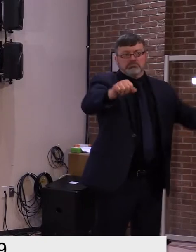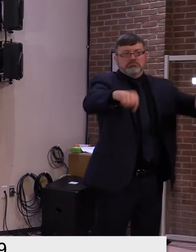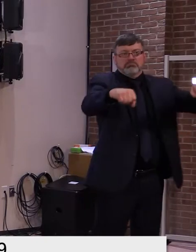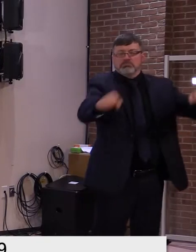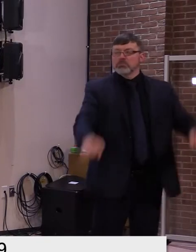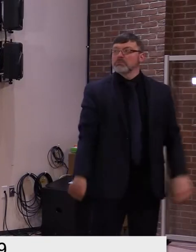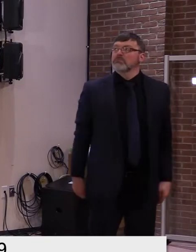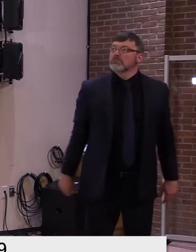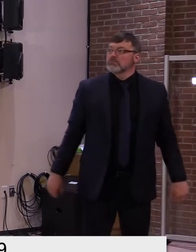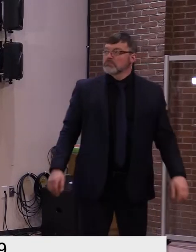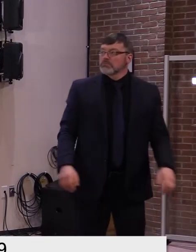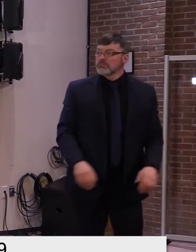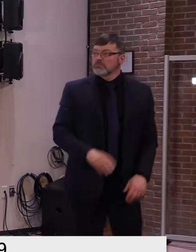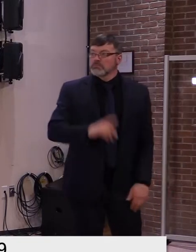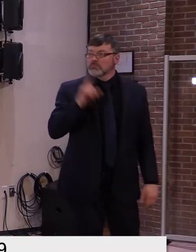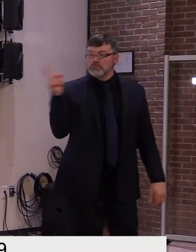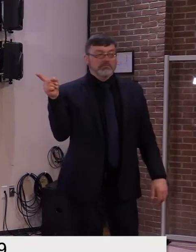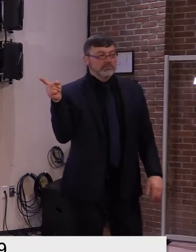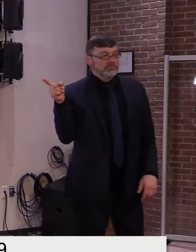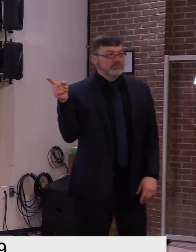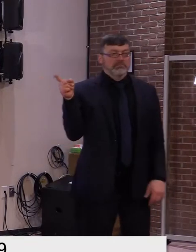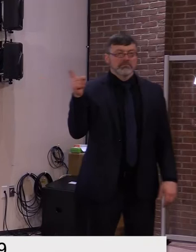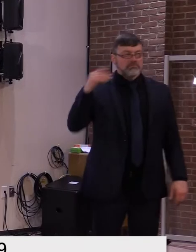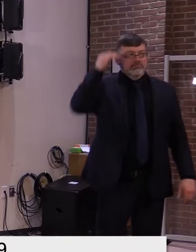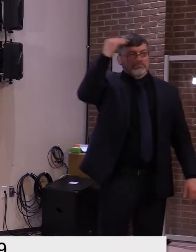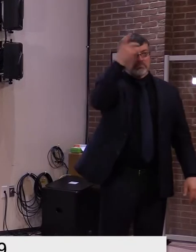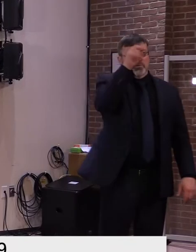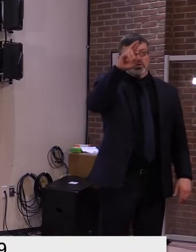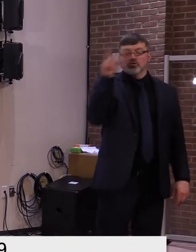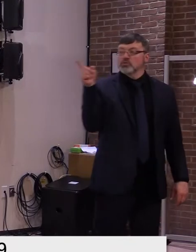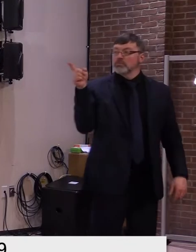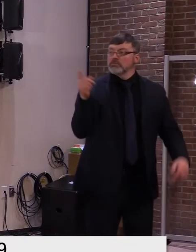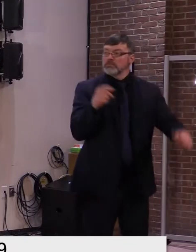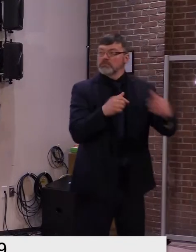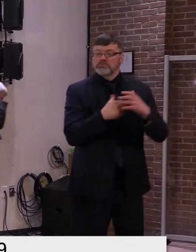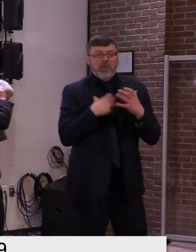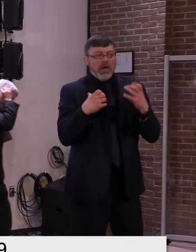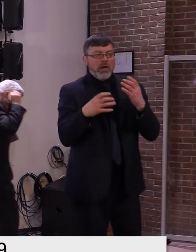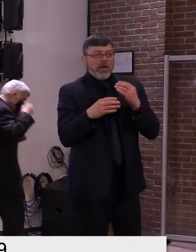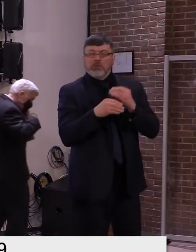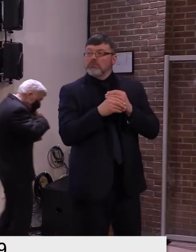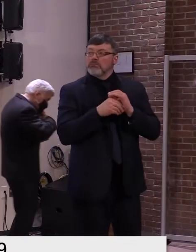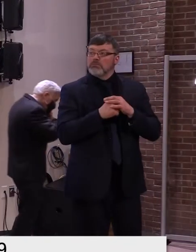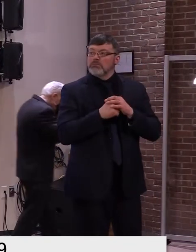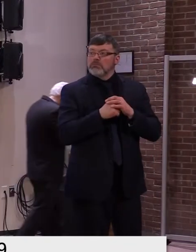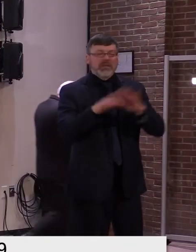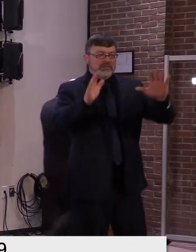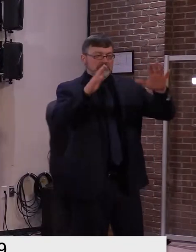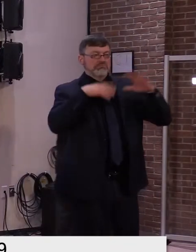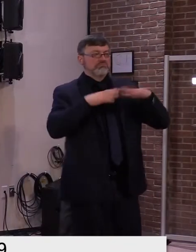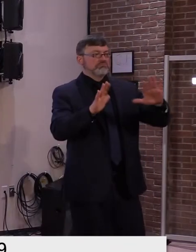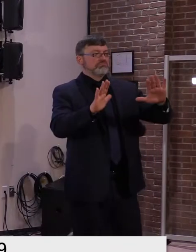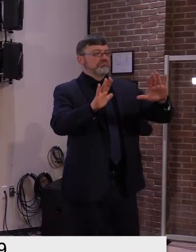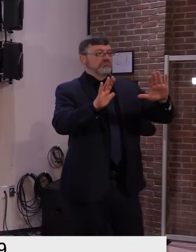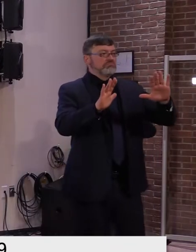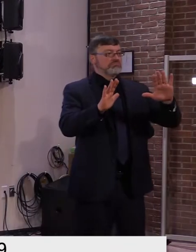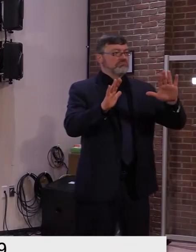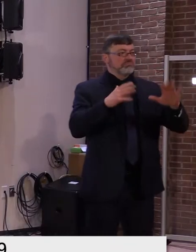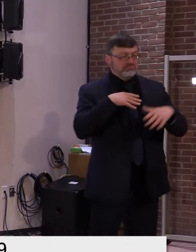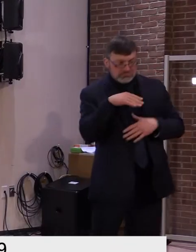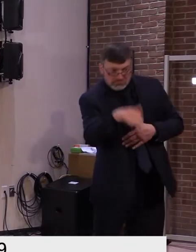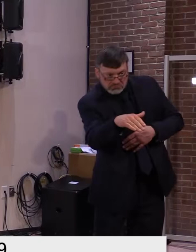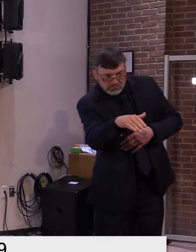Thank you. Not sure if this next question is for Secretary French or Dr.